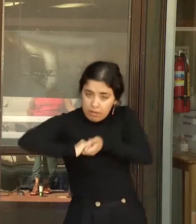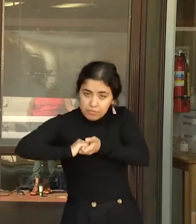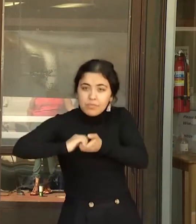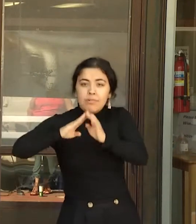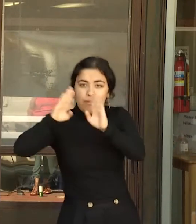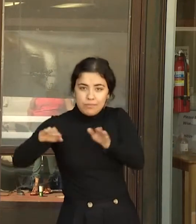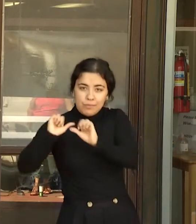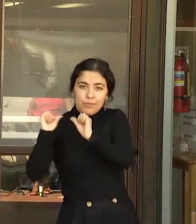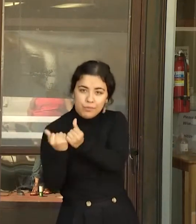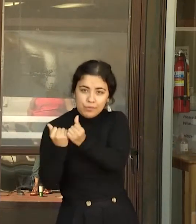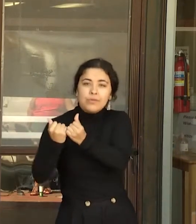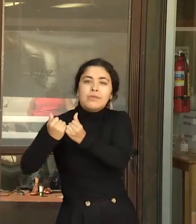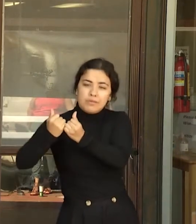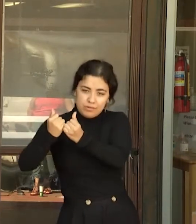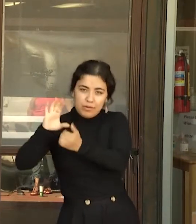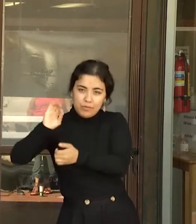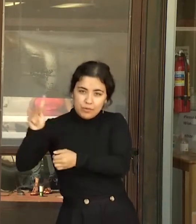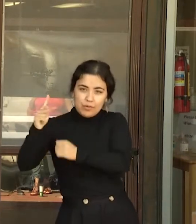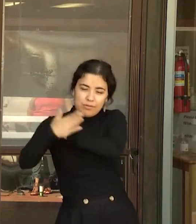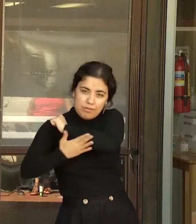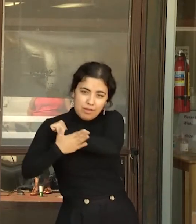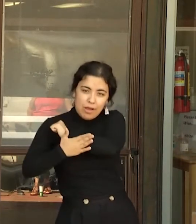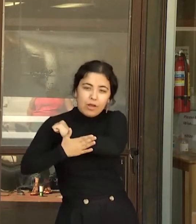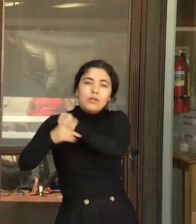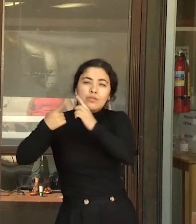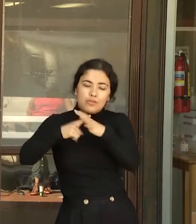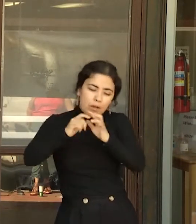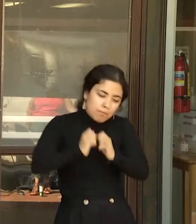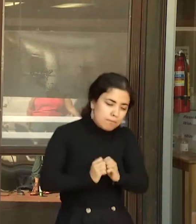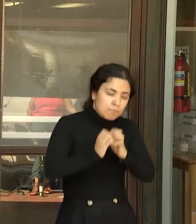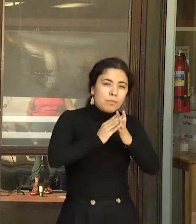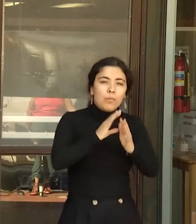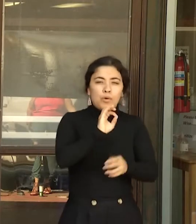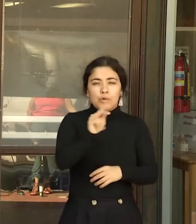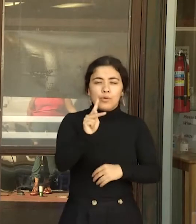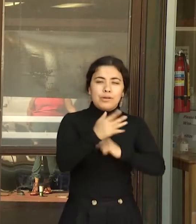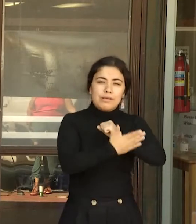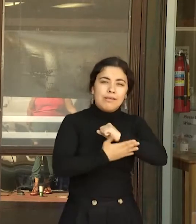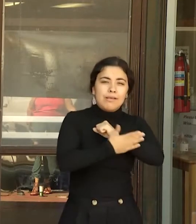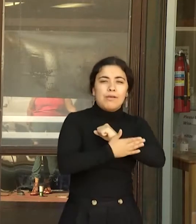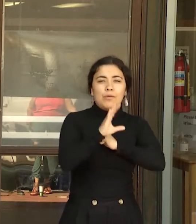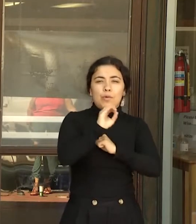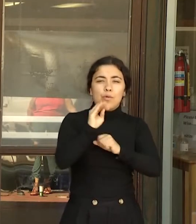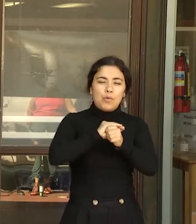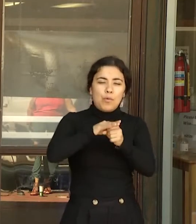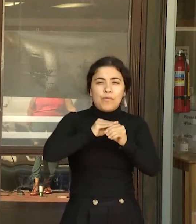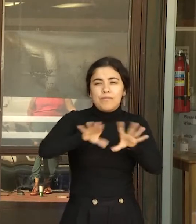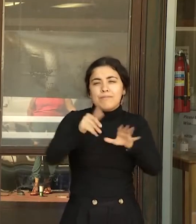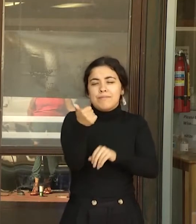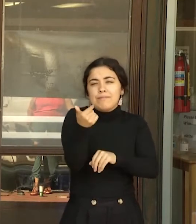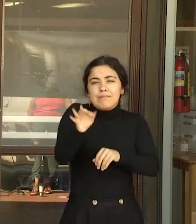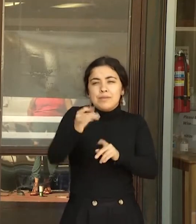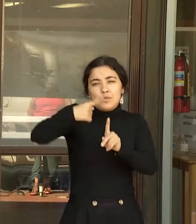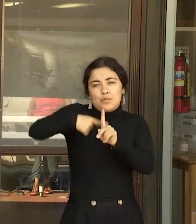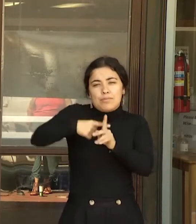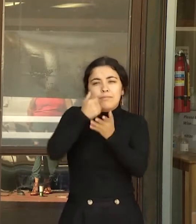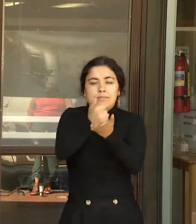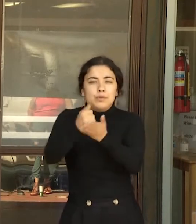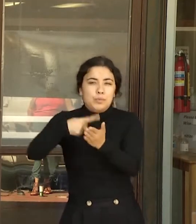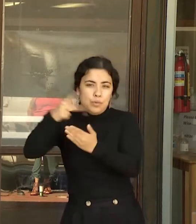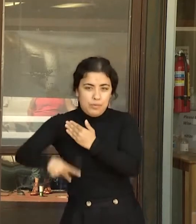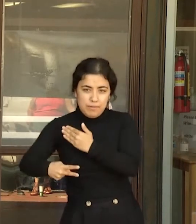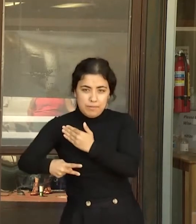County to launch the Cook County COVID-19 Rental Assistance Program. The program is part of a series of